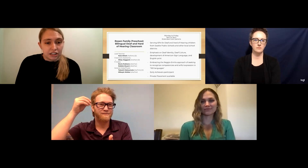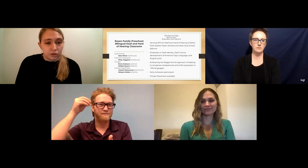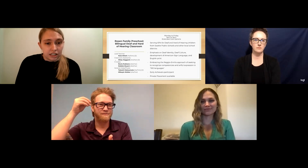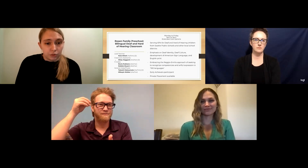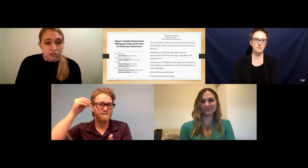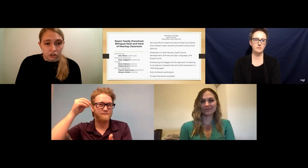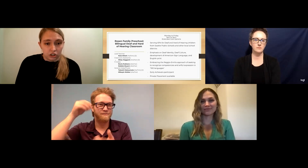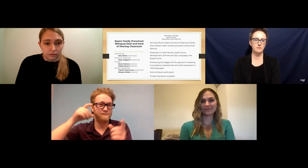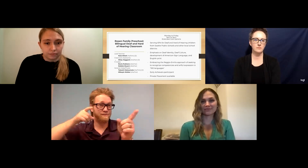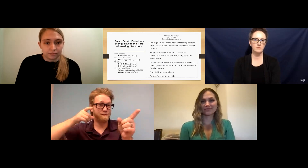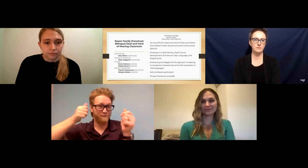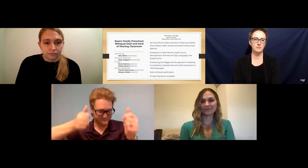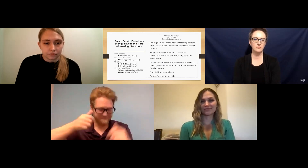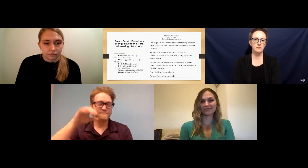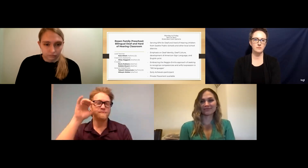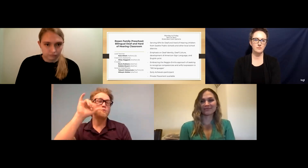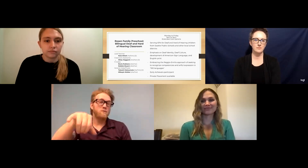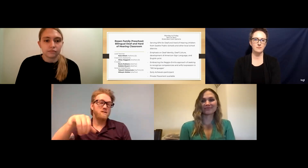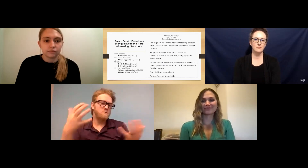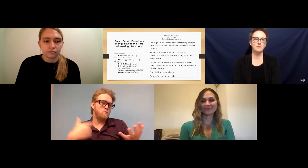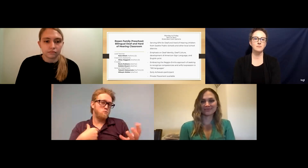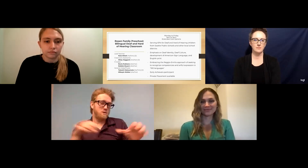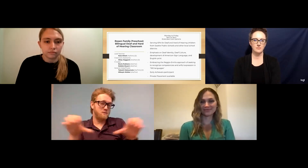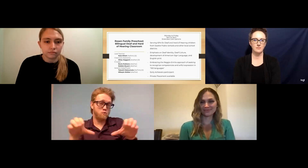communicate and use language to learn.